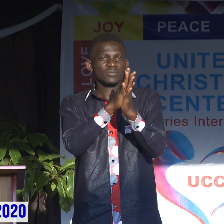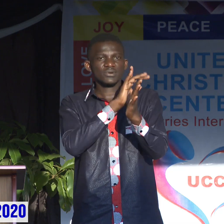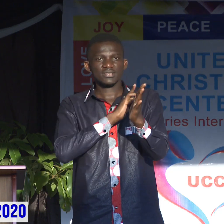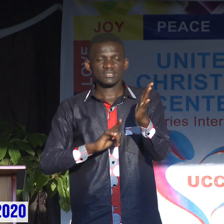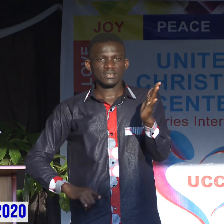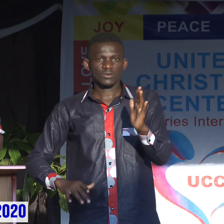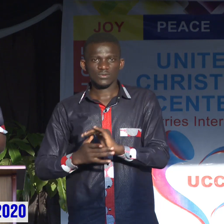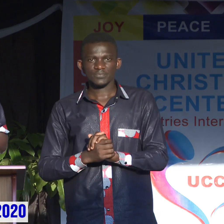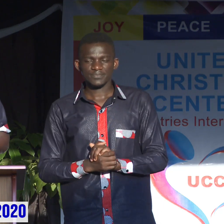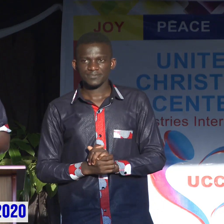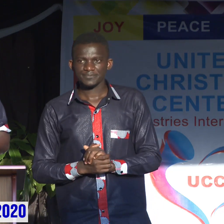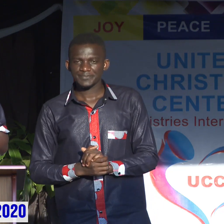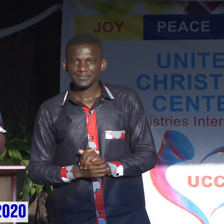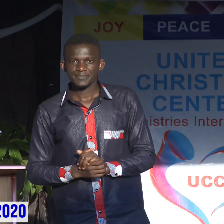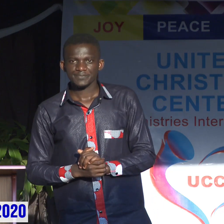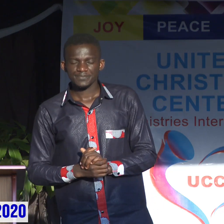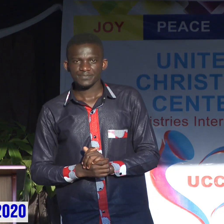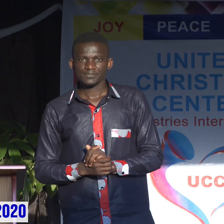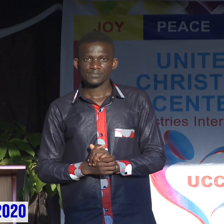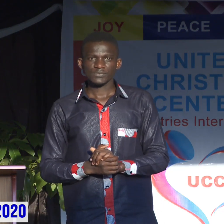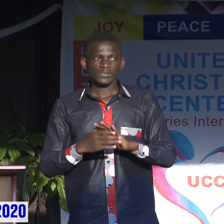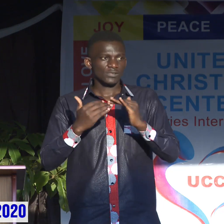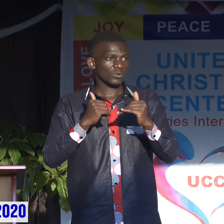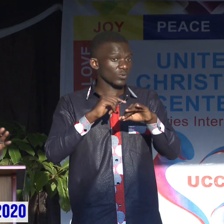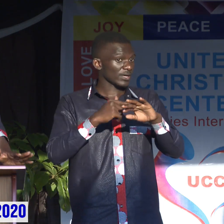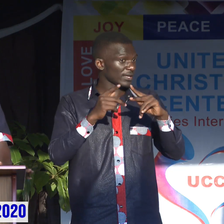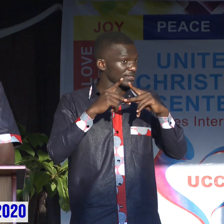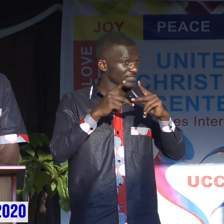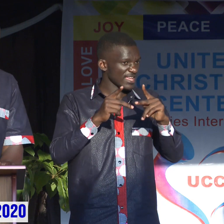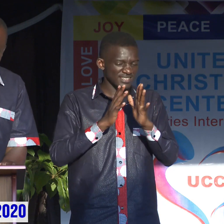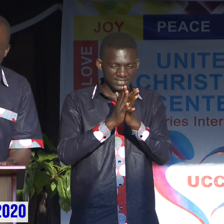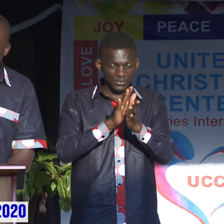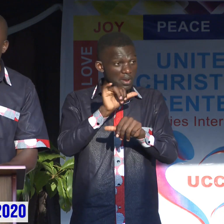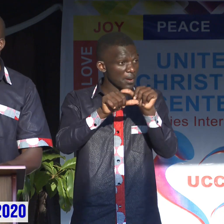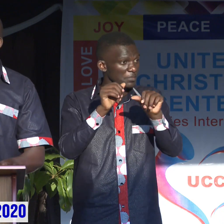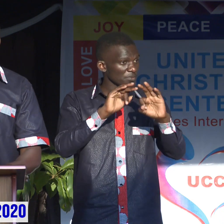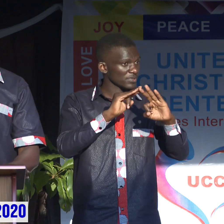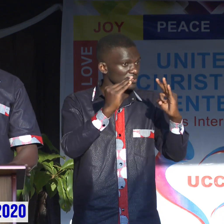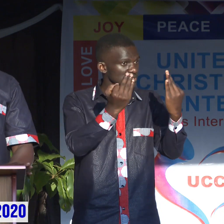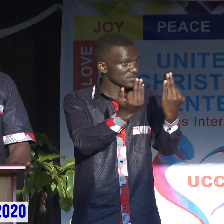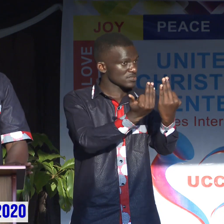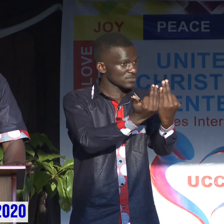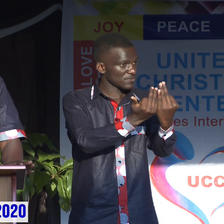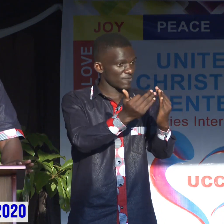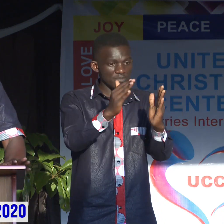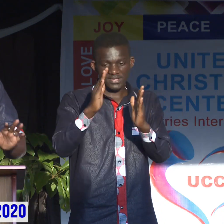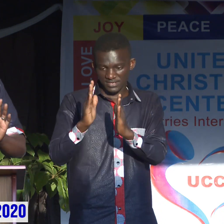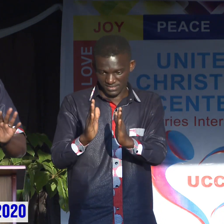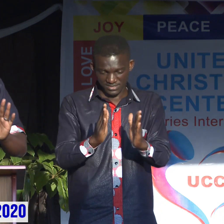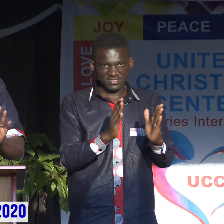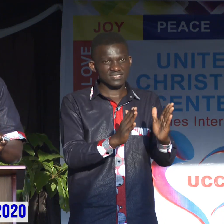Yebazibwe. Praise be to Jesus. Bwenta ndiko kwogera ku family system. When I begin to speak about the family